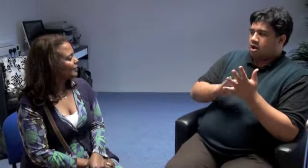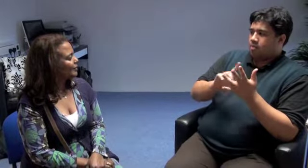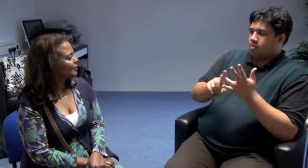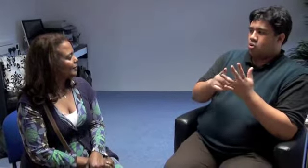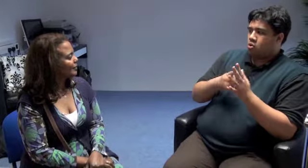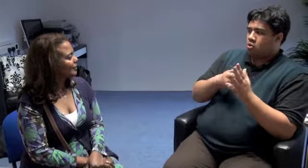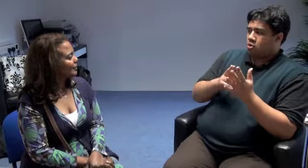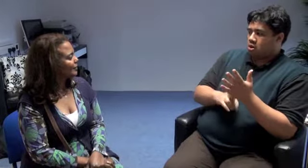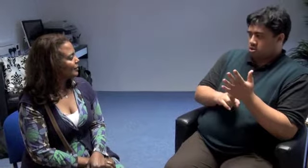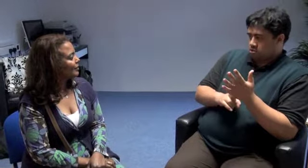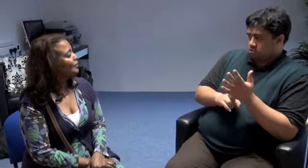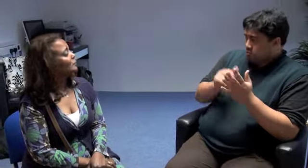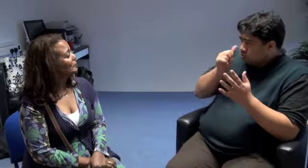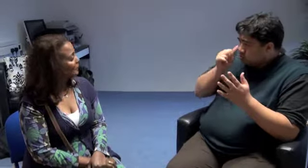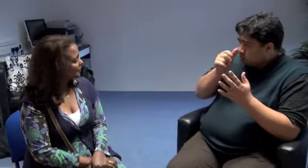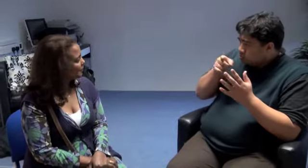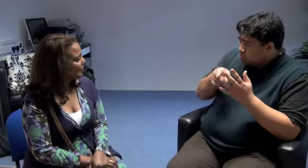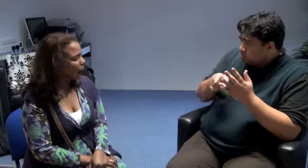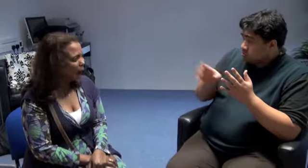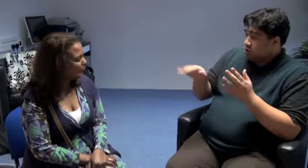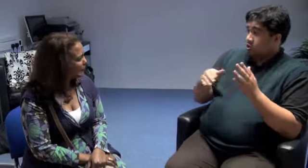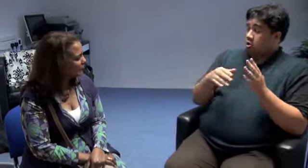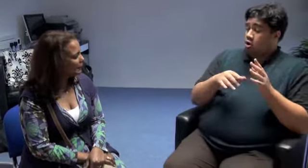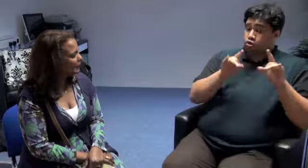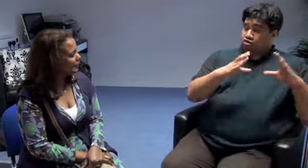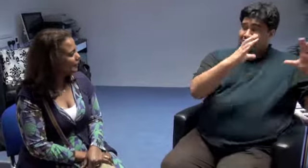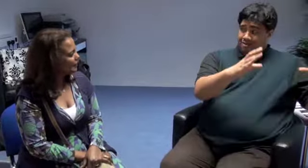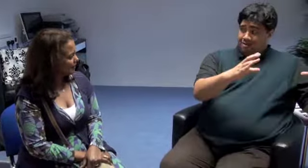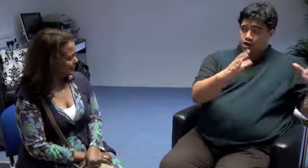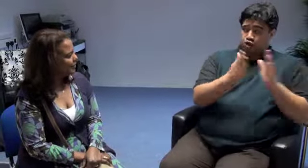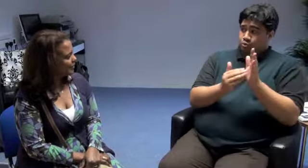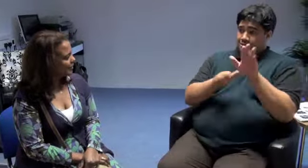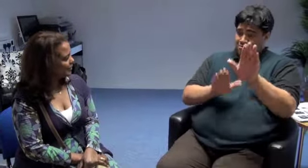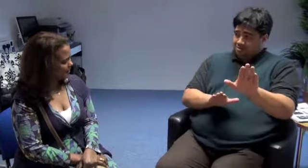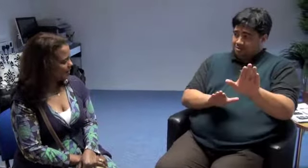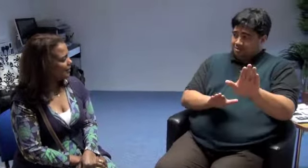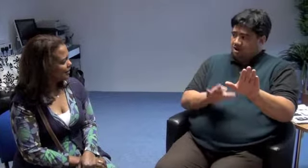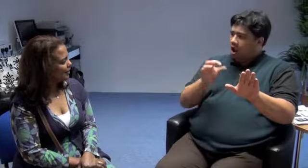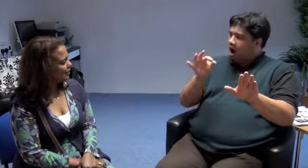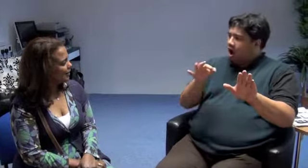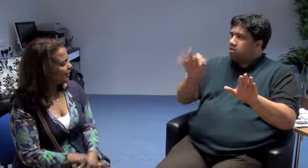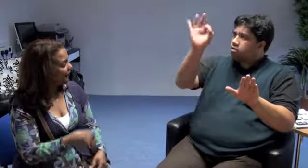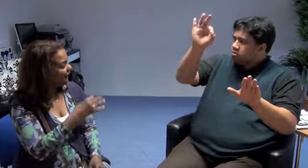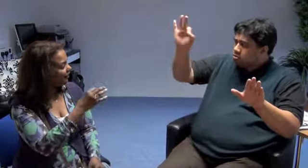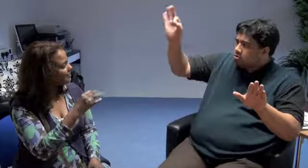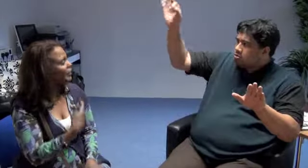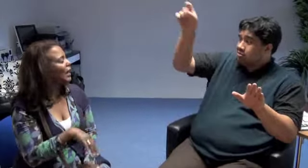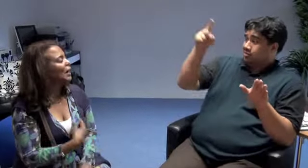spell that for you. Have you heard of that? No. Well, Samoa is an island north